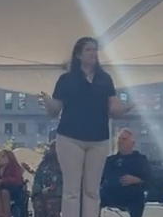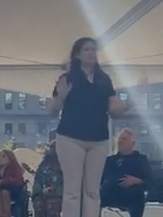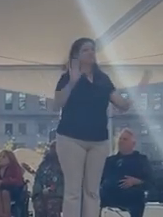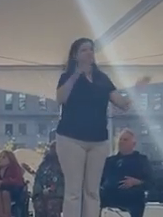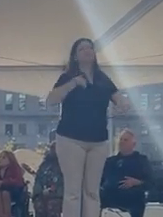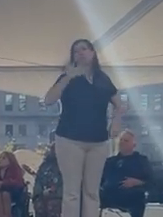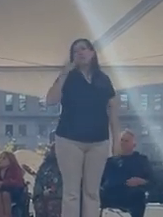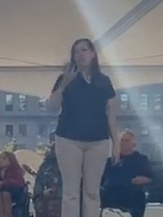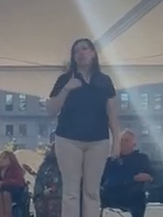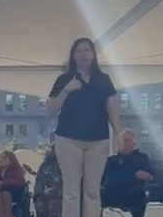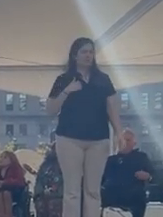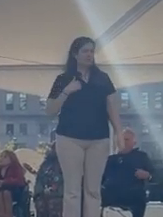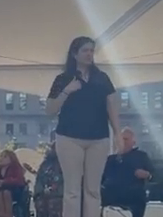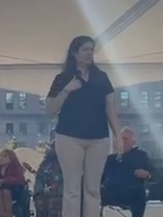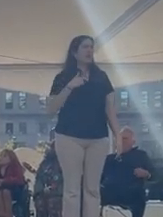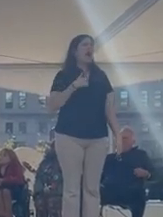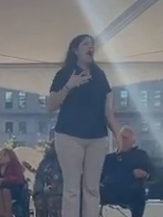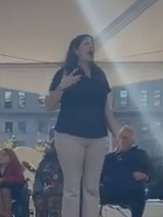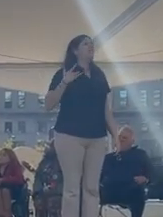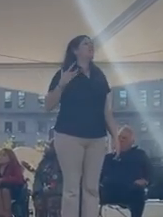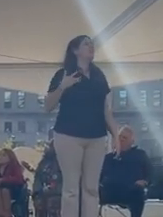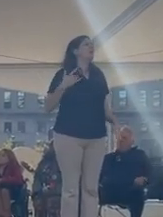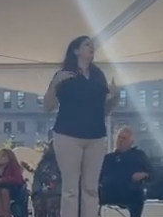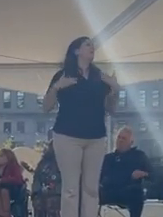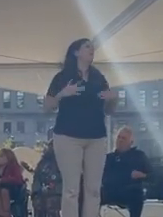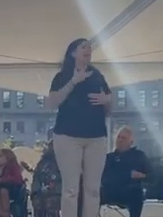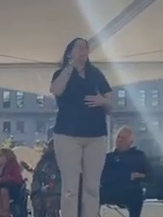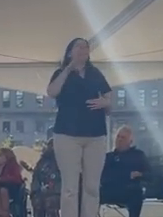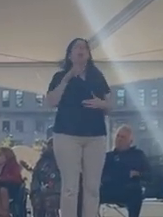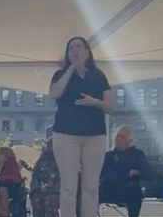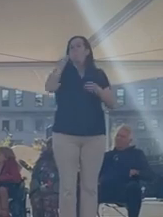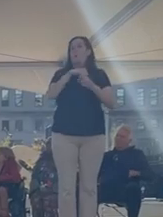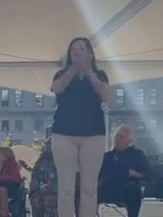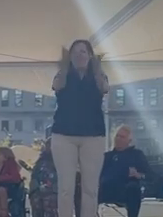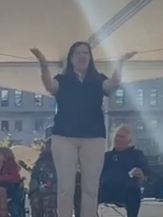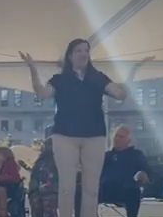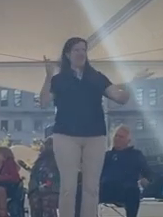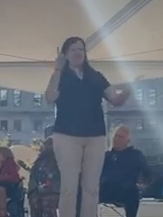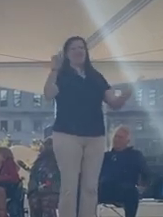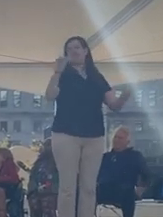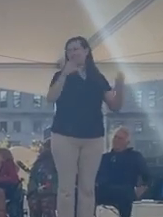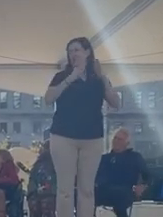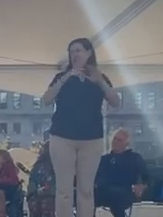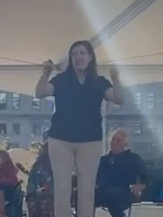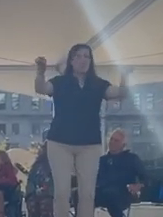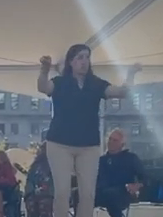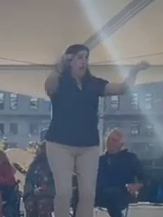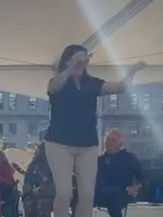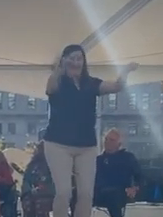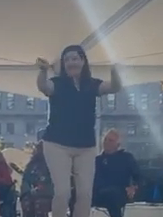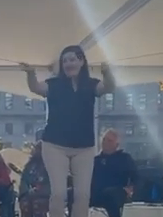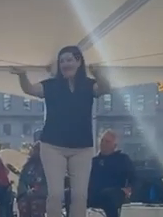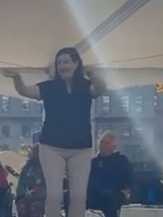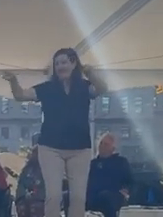I'm lucky. I feel so lucky to be a part of this disability community, this one right here.